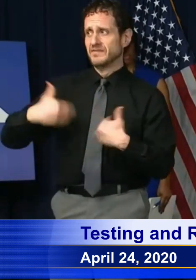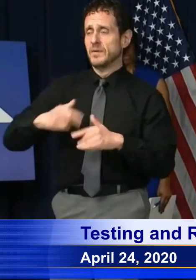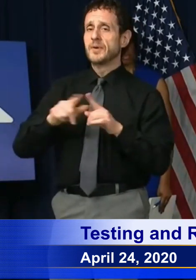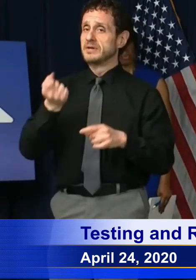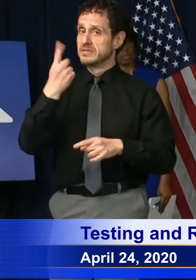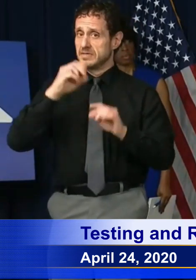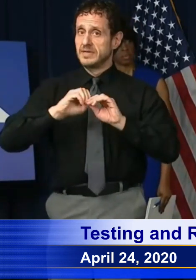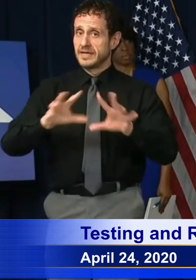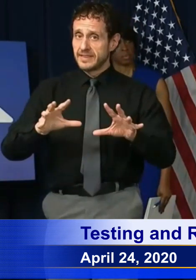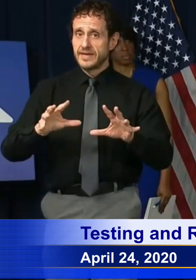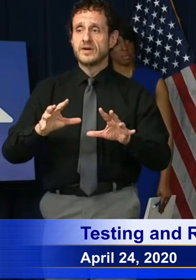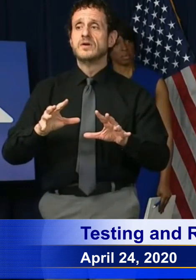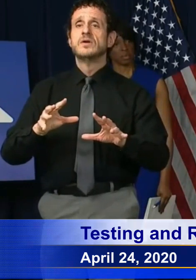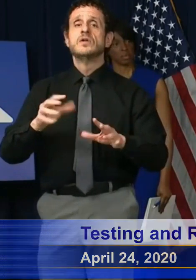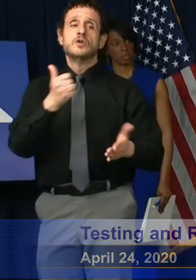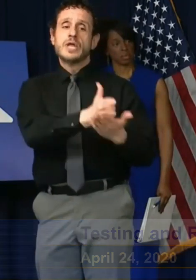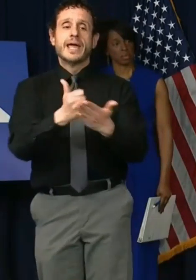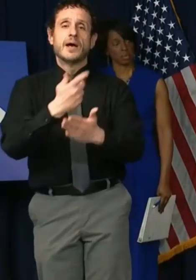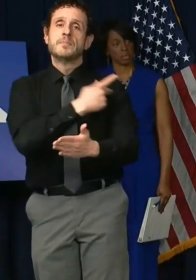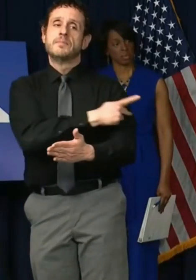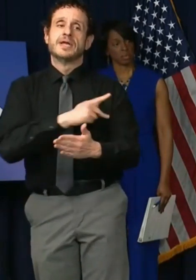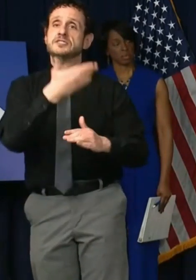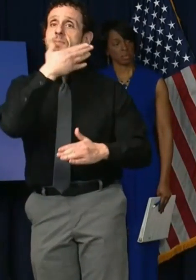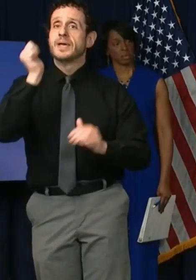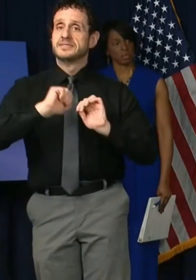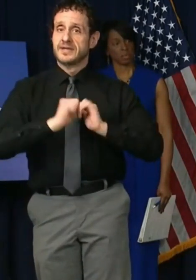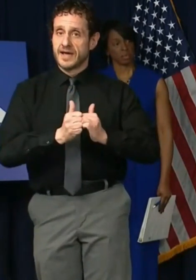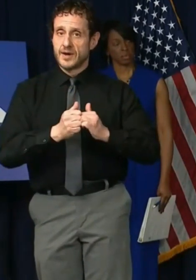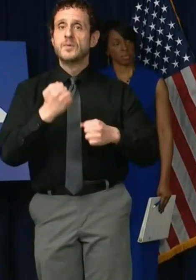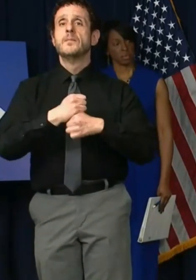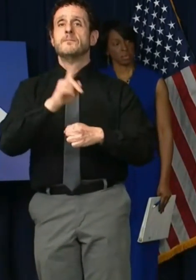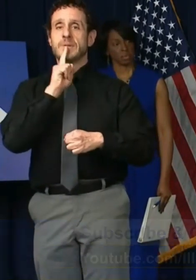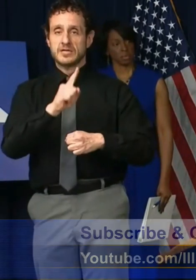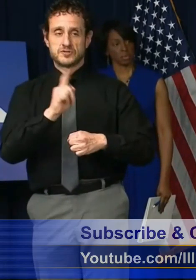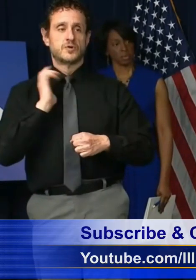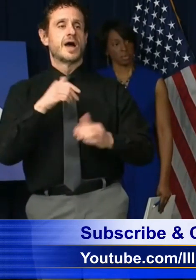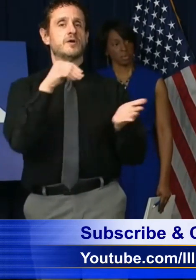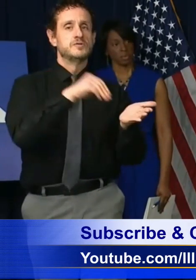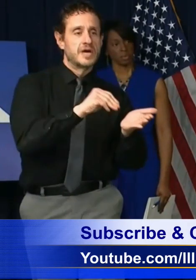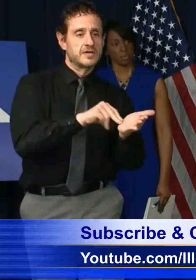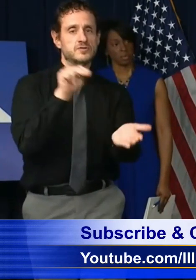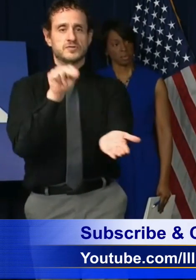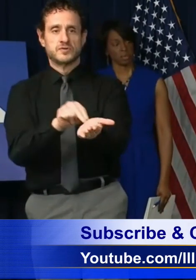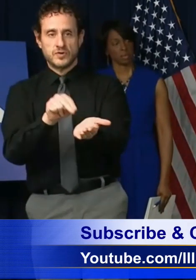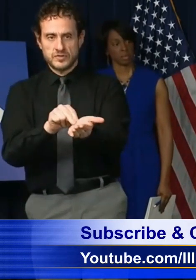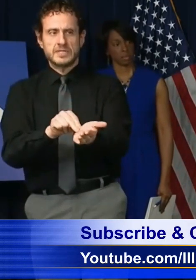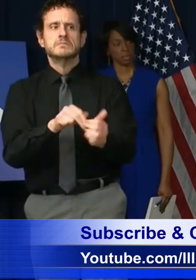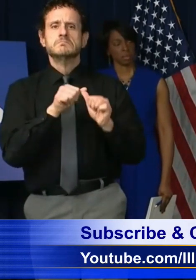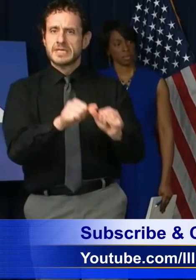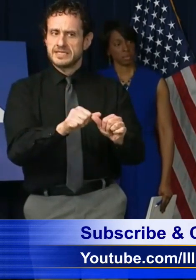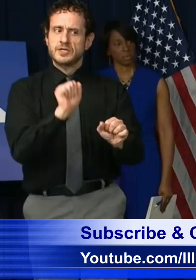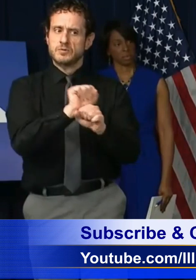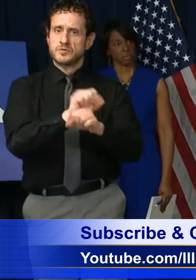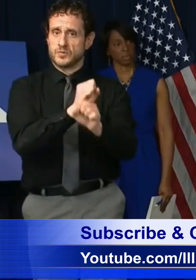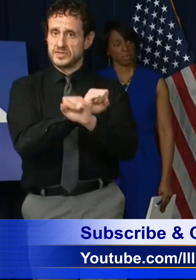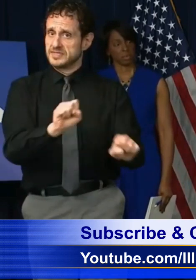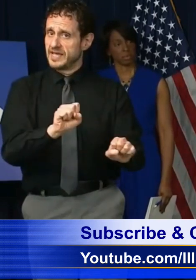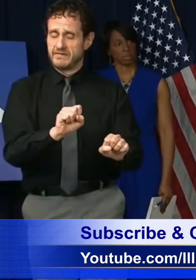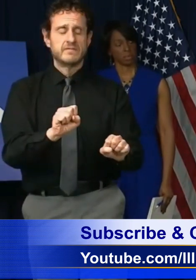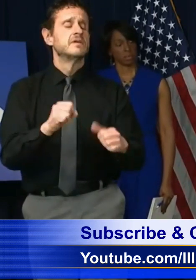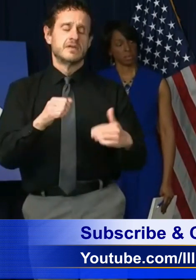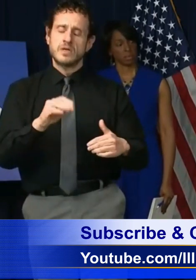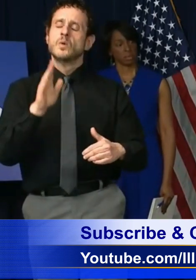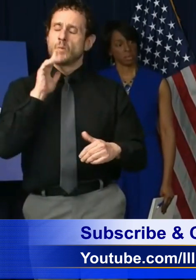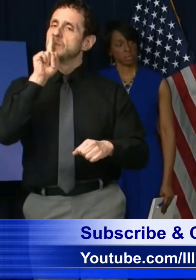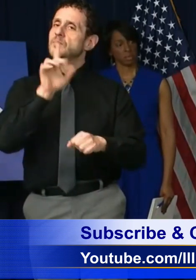the best thing we can do for our patients is to ensure that our caregivers are working under the safest conditions, and we are sparing no cost to